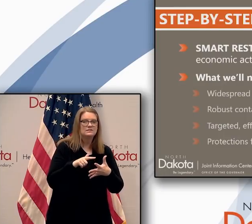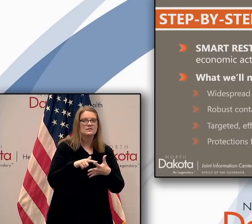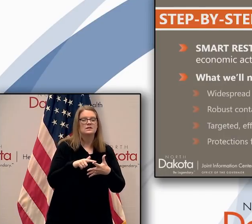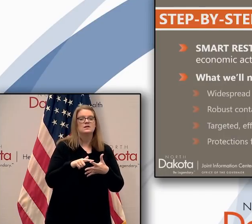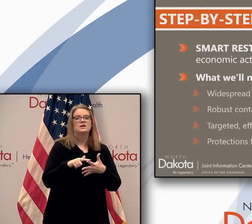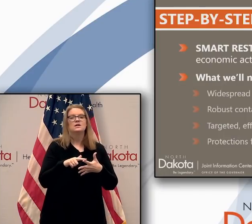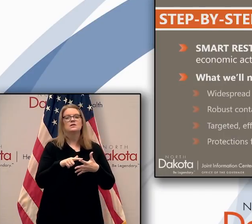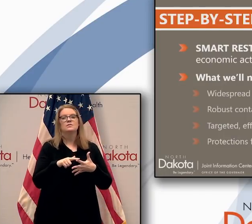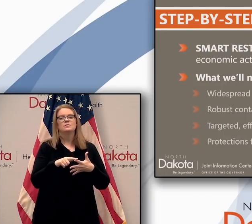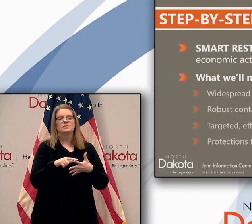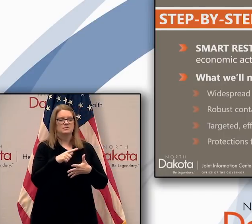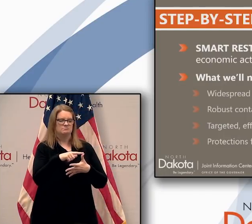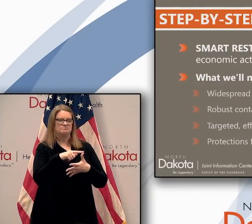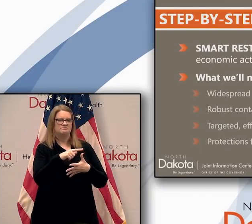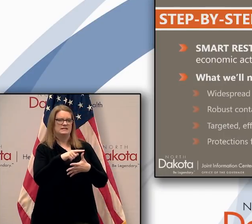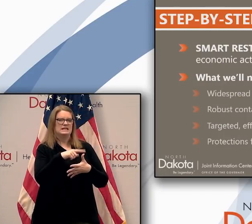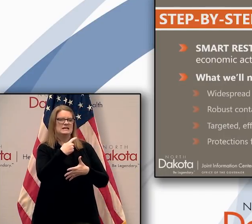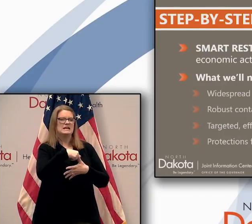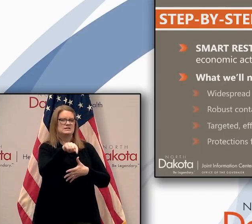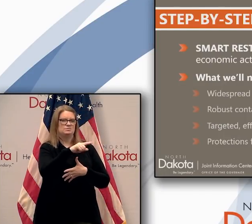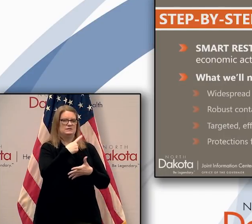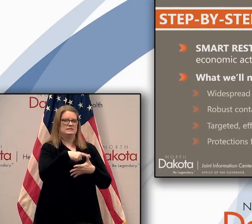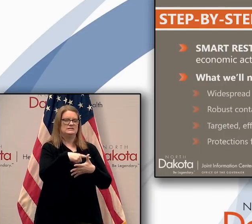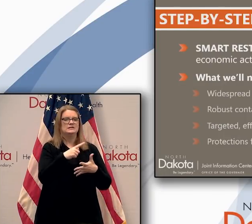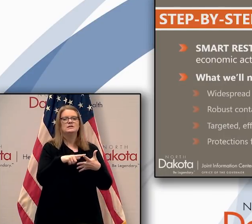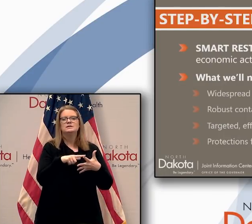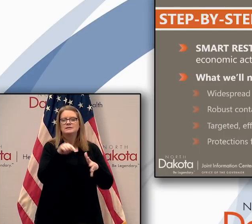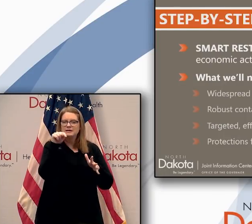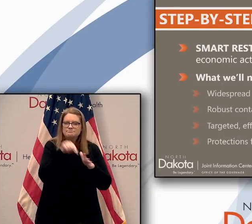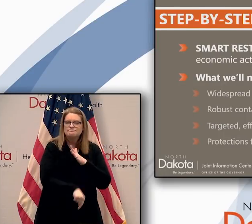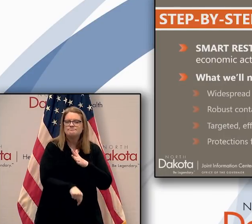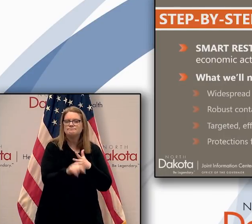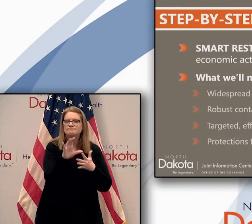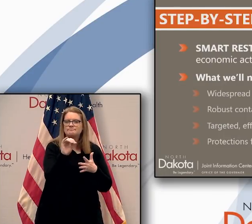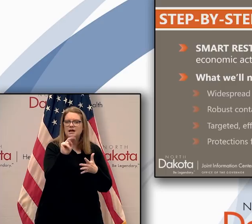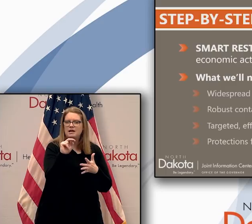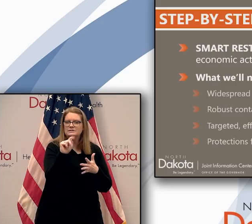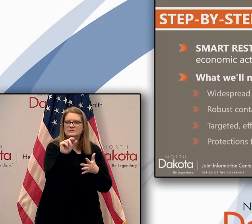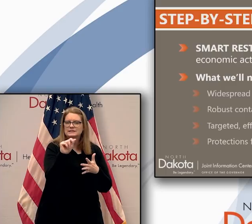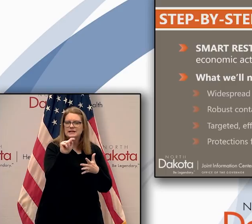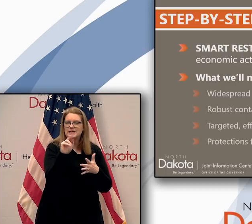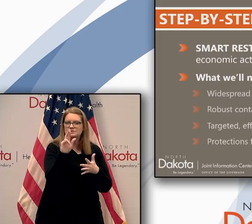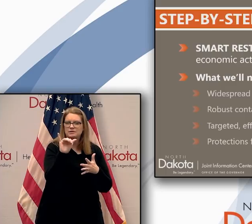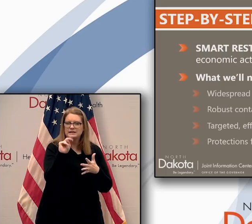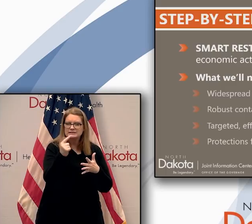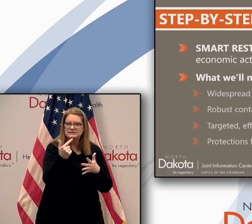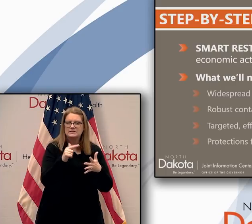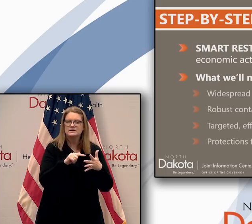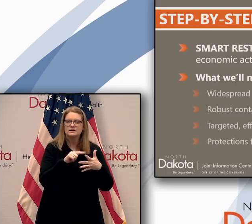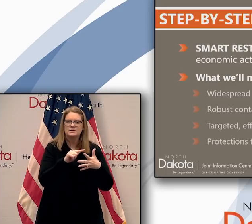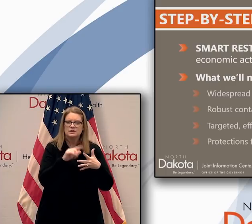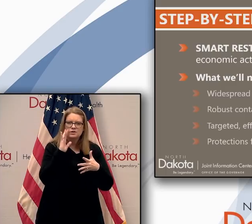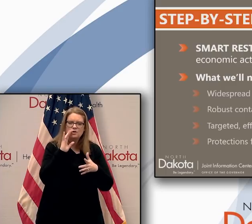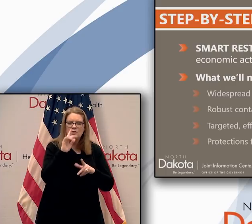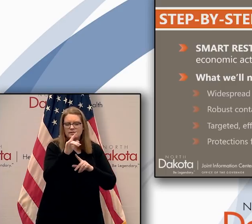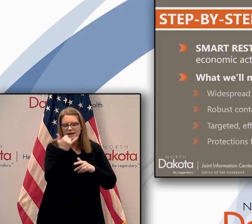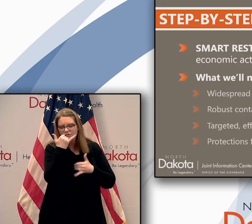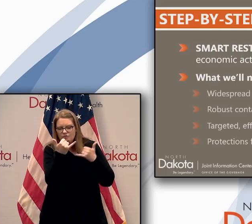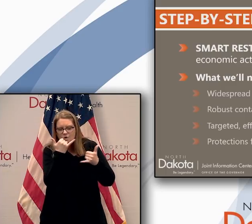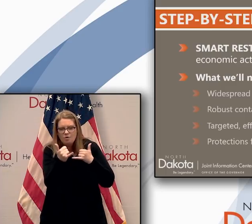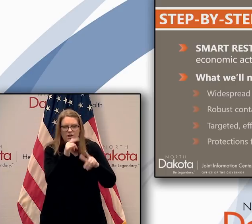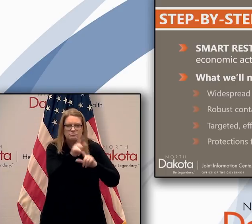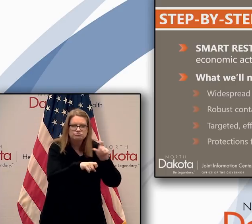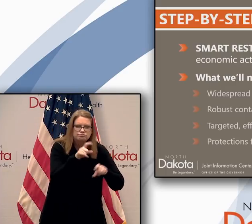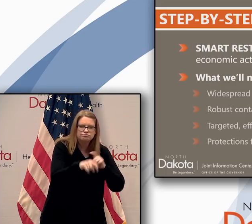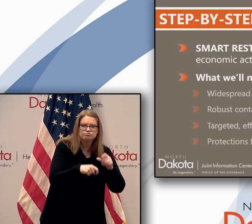that up. You'll hear more about that next week. Robust contract tracing and infrastructure, making great progress. We'll keep working on that all weekend. You'll